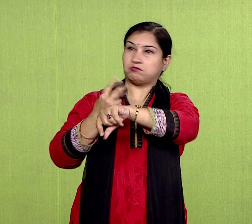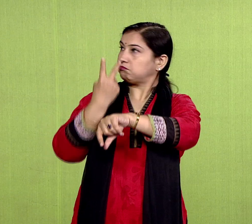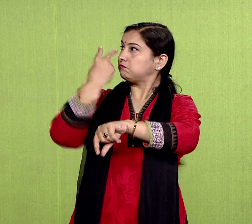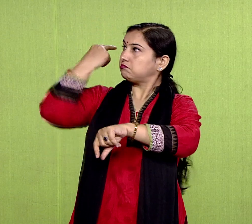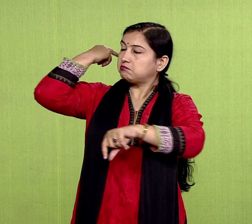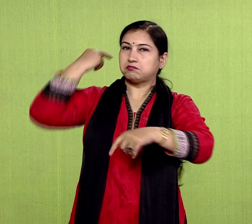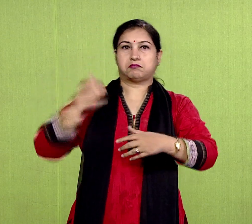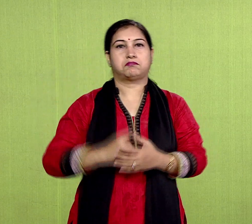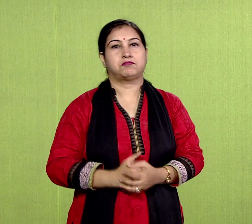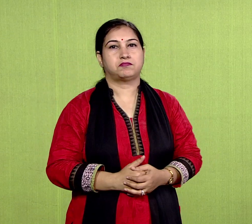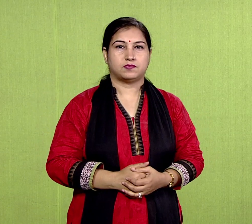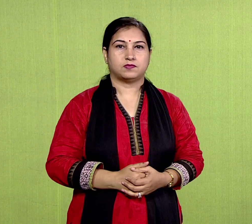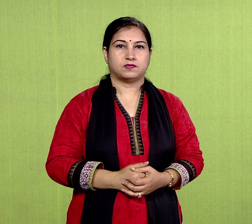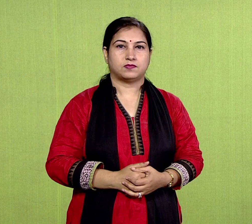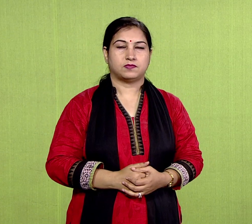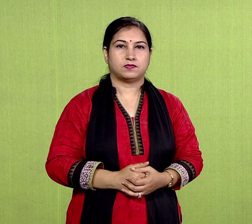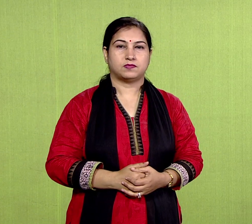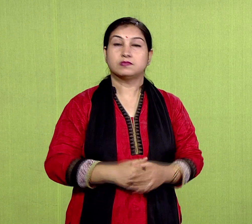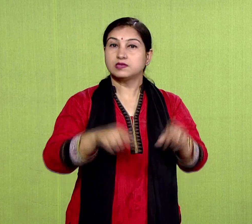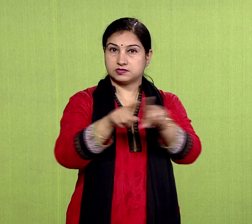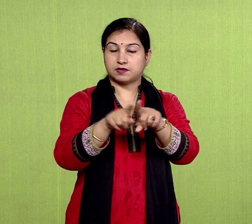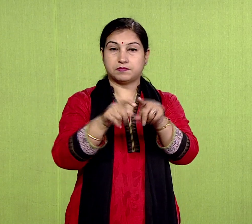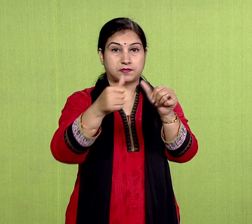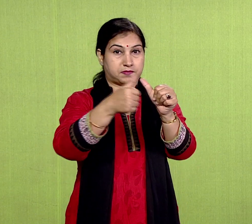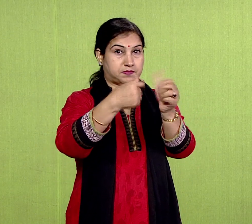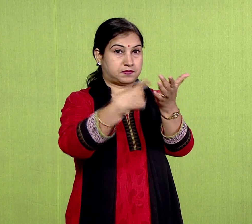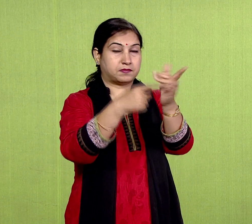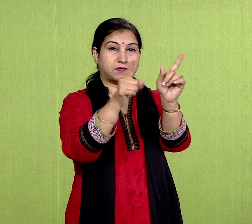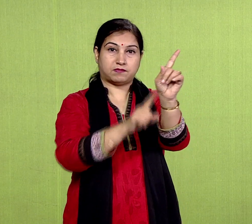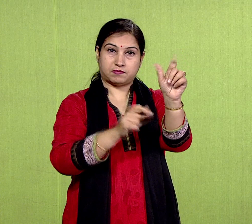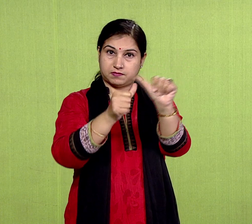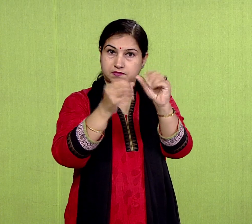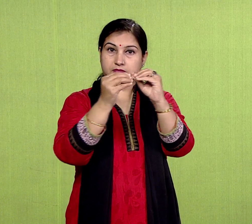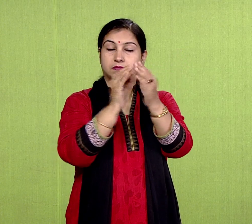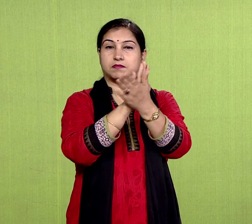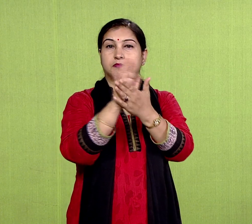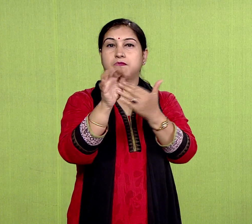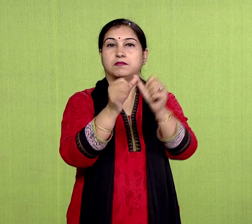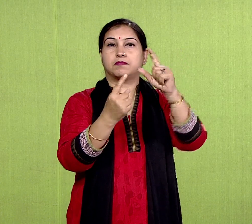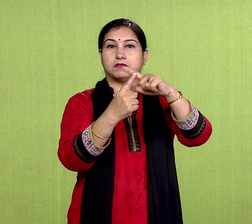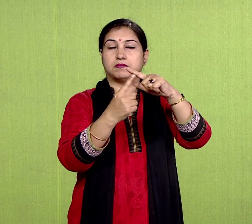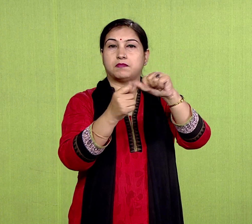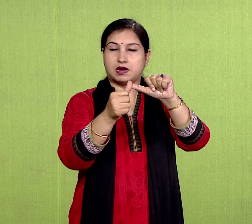Aryabhatta and Varaha